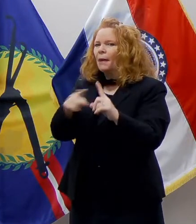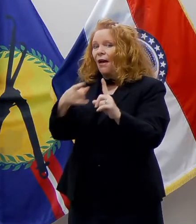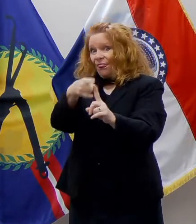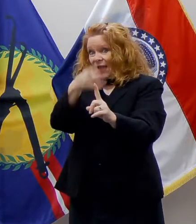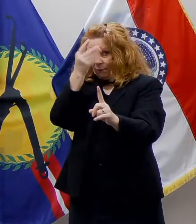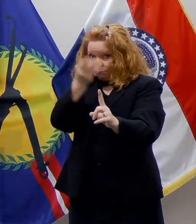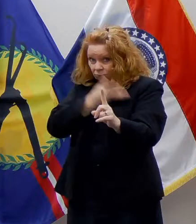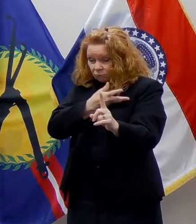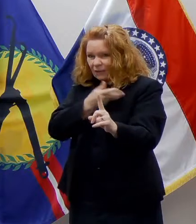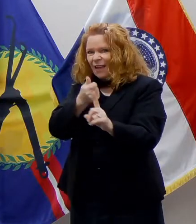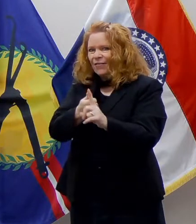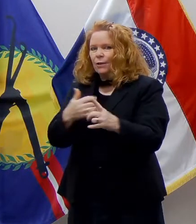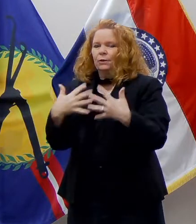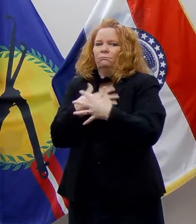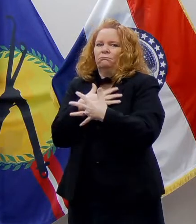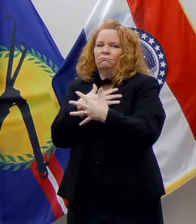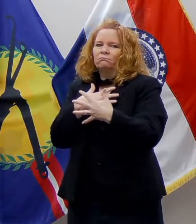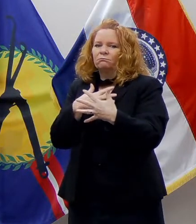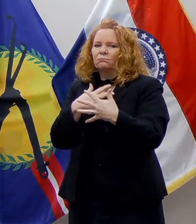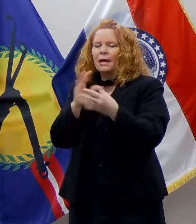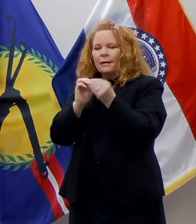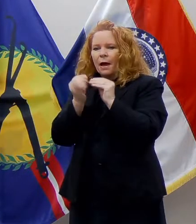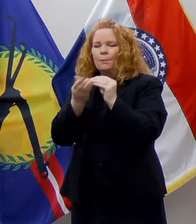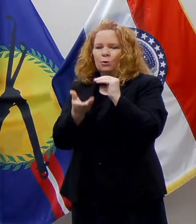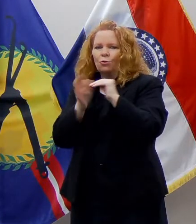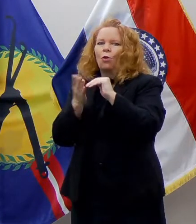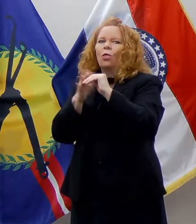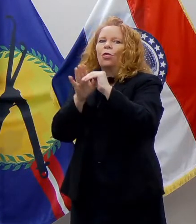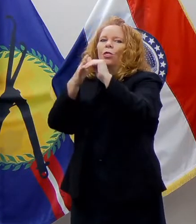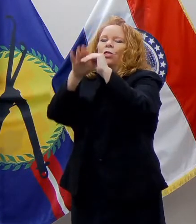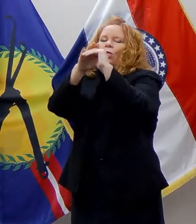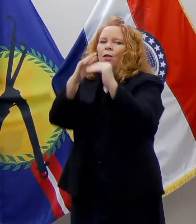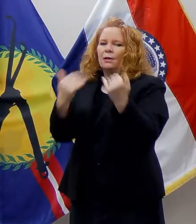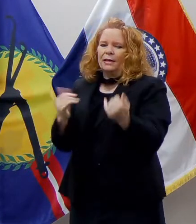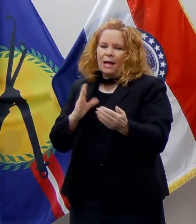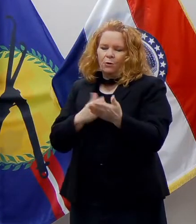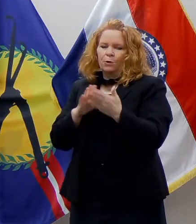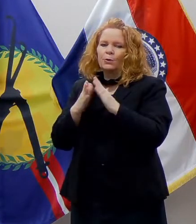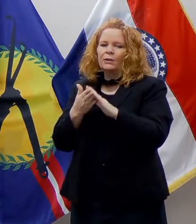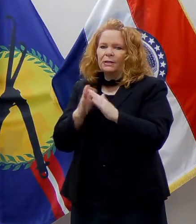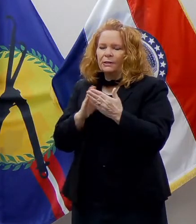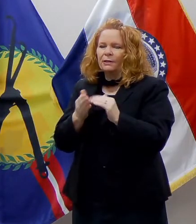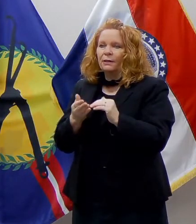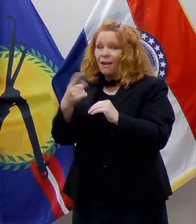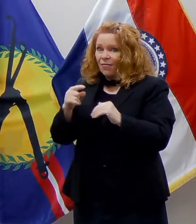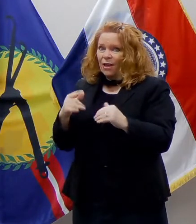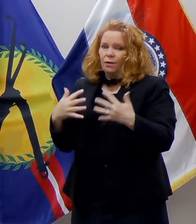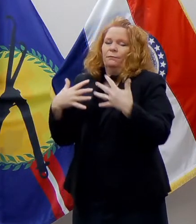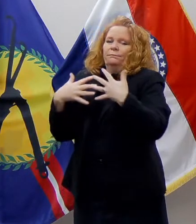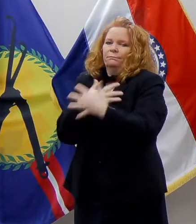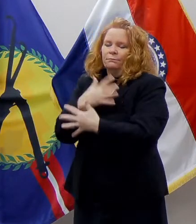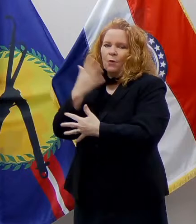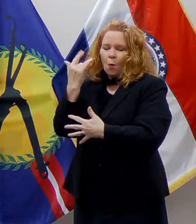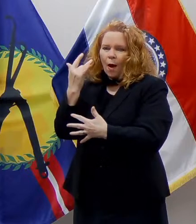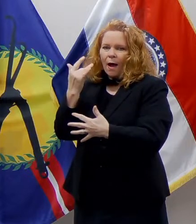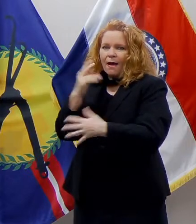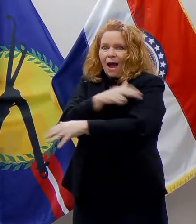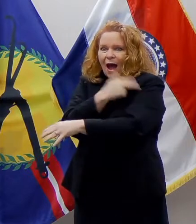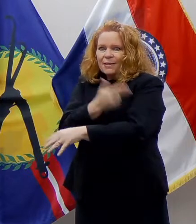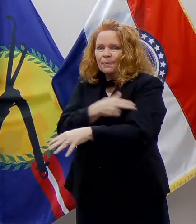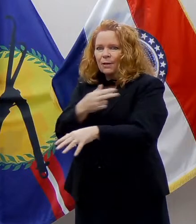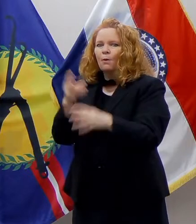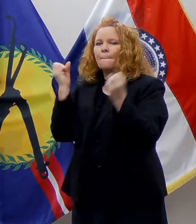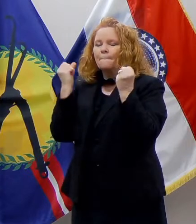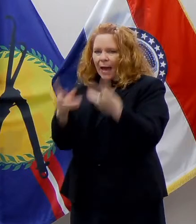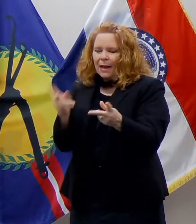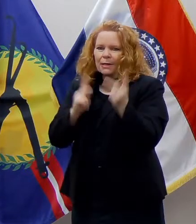are alarmed at the rising number of COVID cases in our community. They're alarmed at the rising number of hospitalizations. We